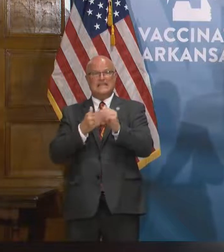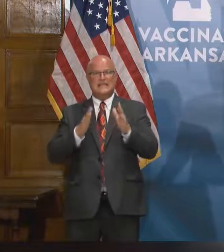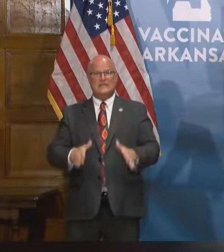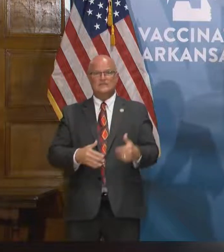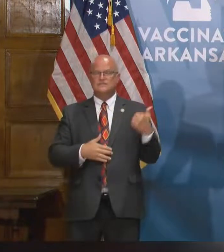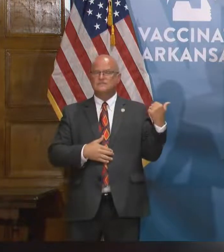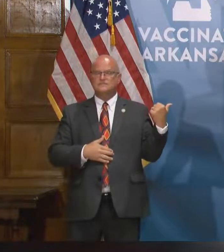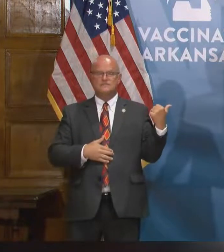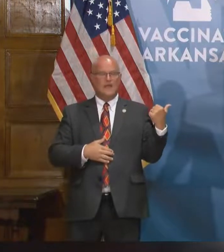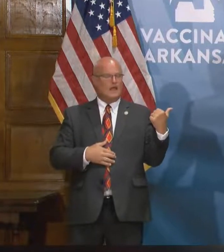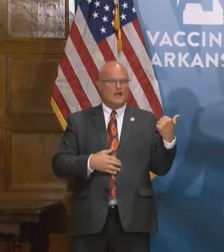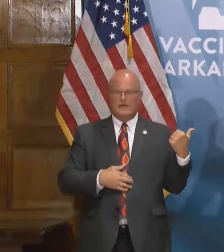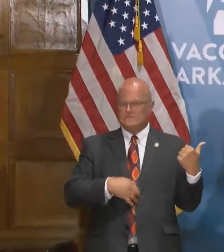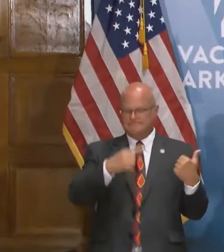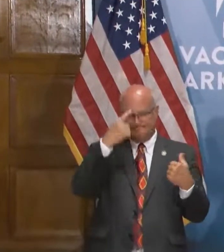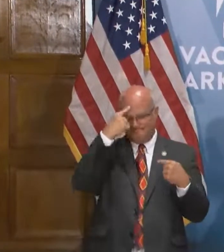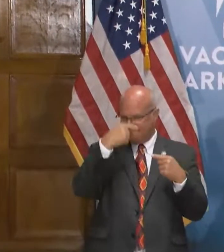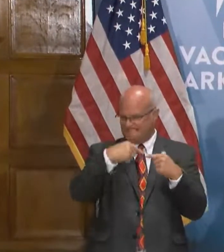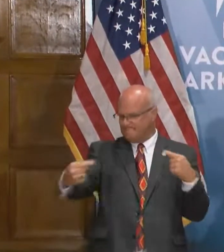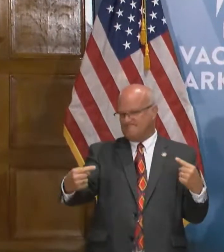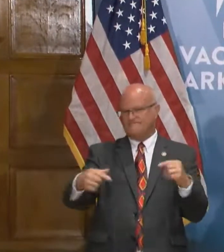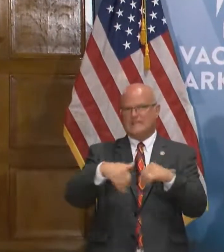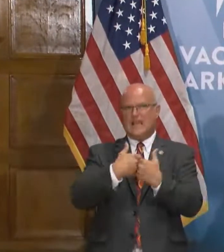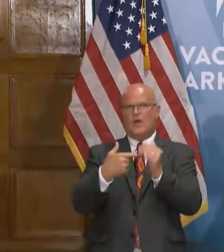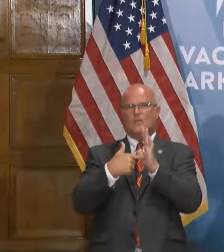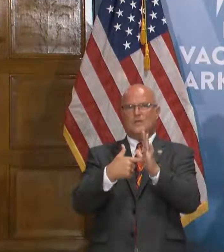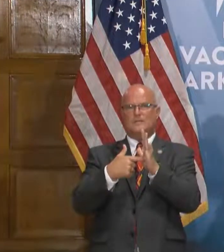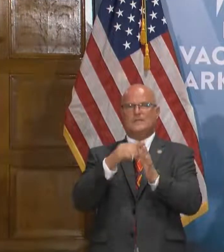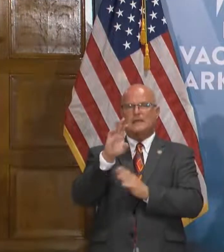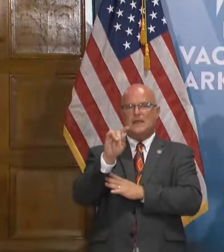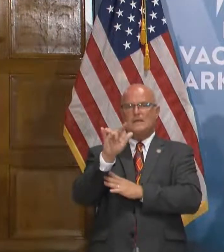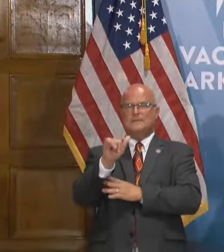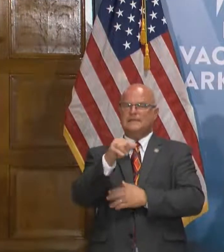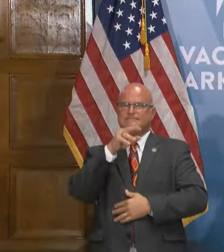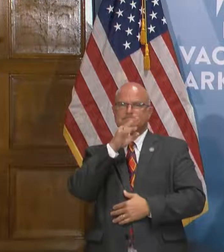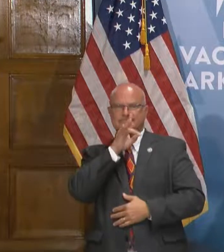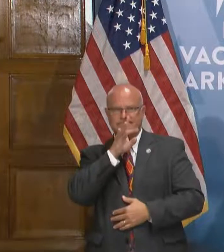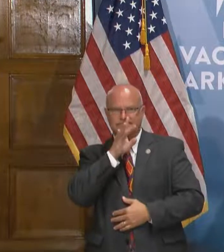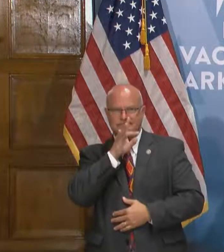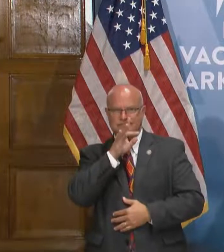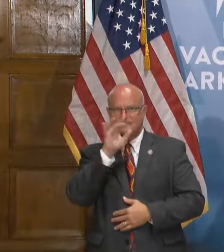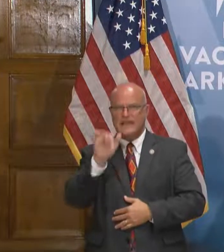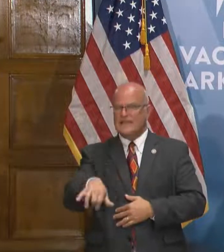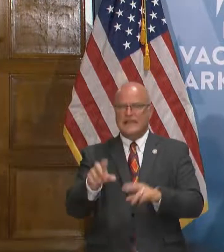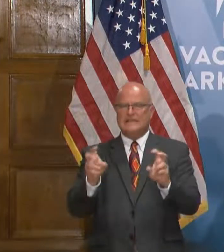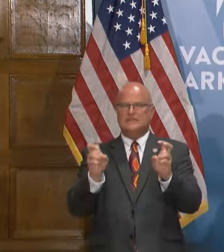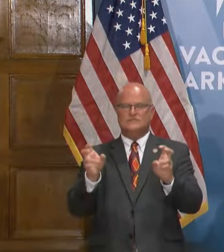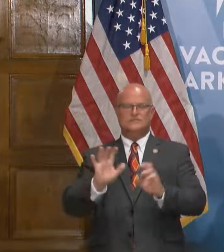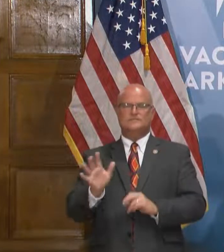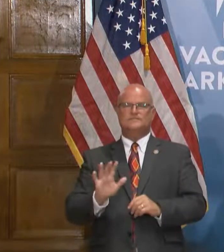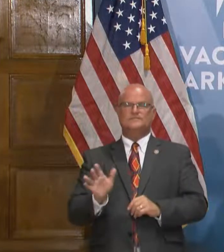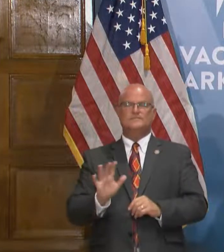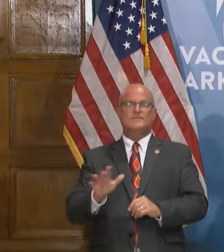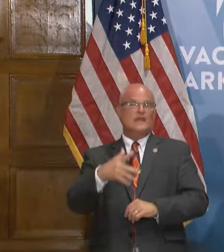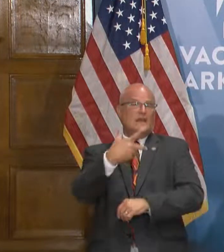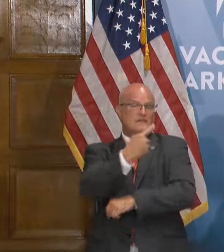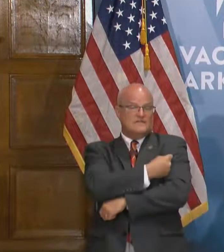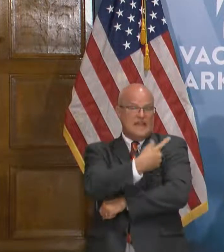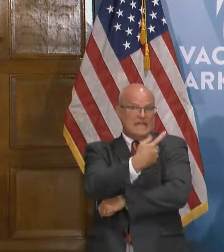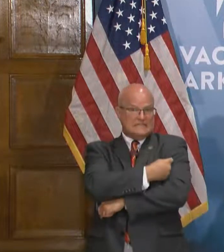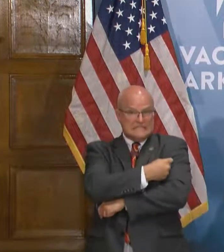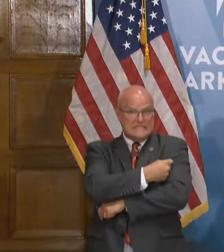could not disagree more with how Representative Bentley has articulated that issue.